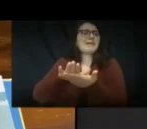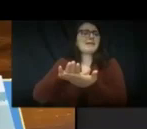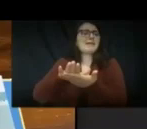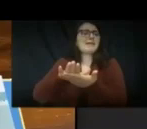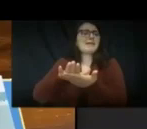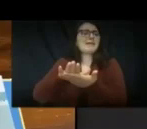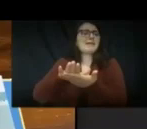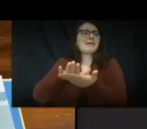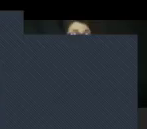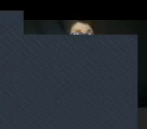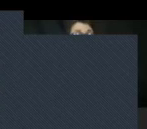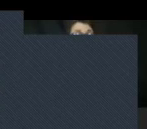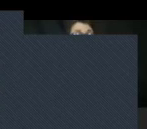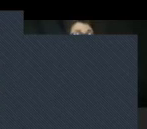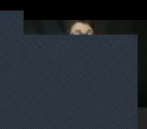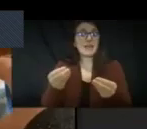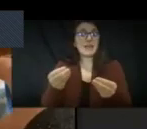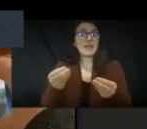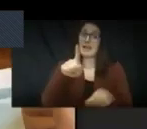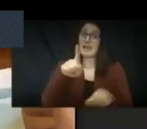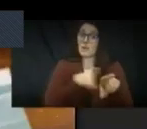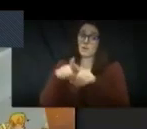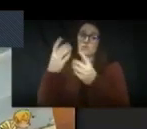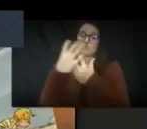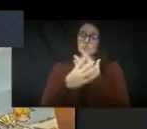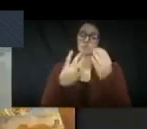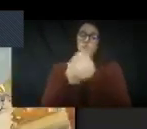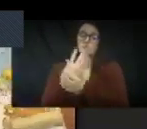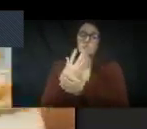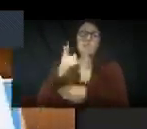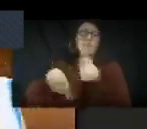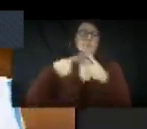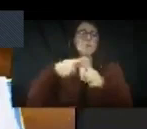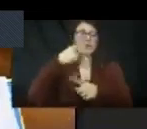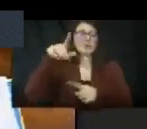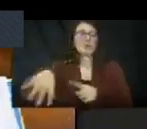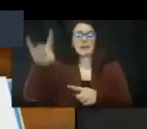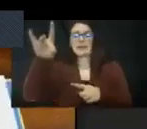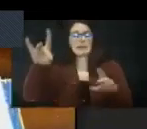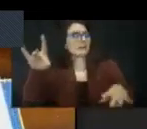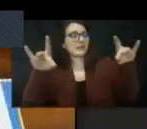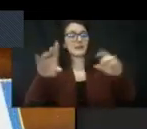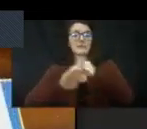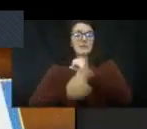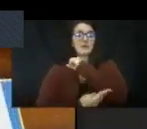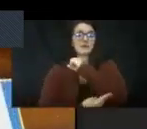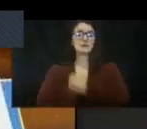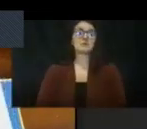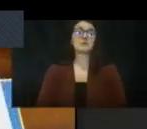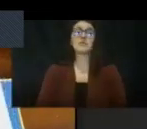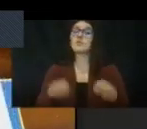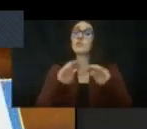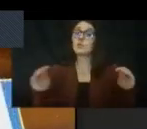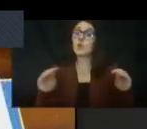we brought these. You should always wear gloves when picking up garbage. The No Plastic